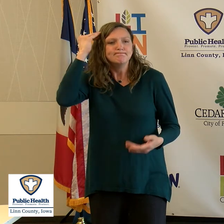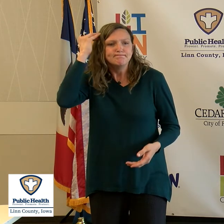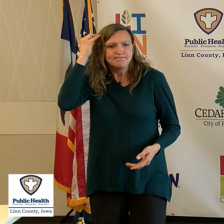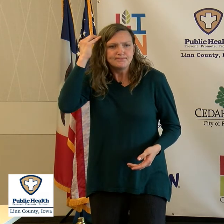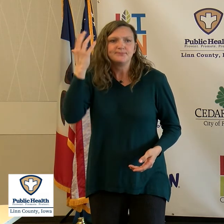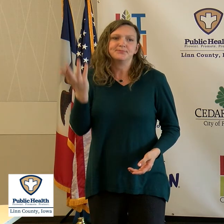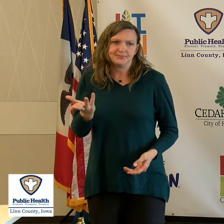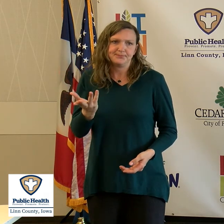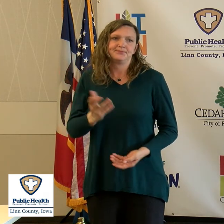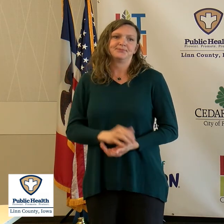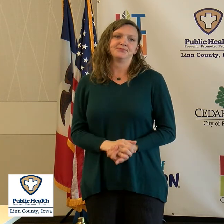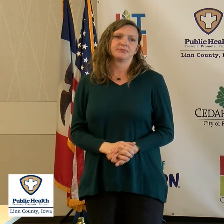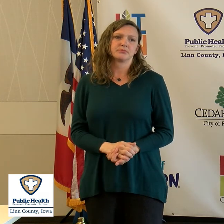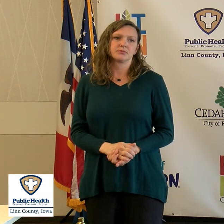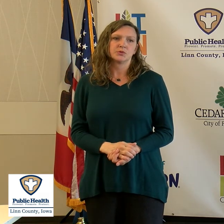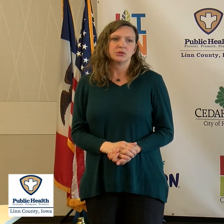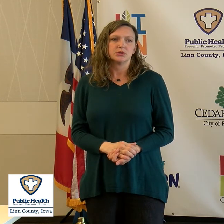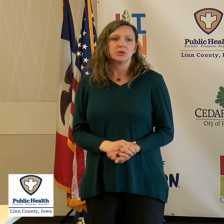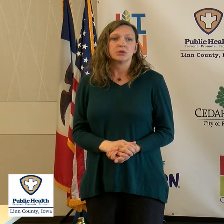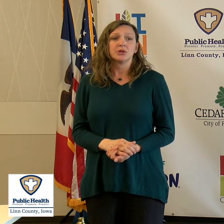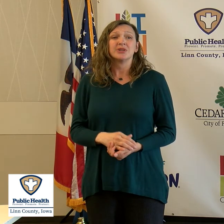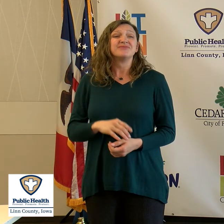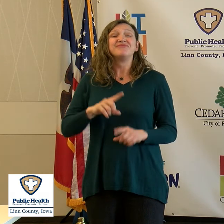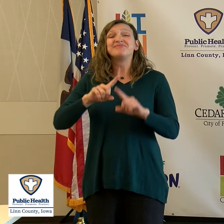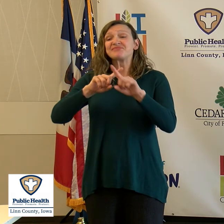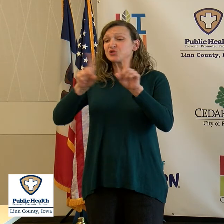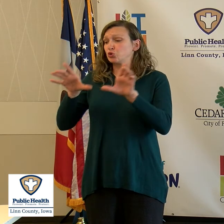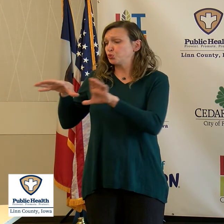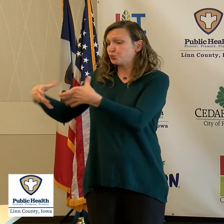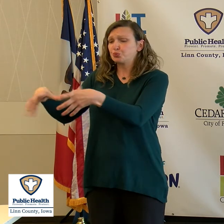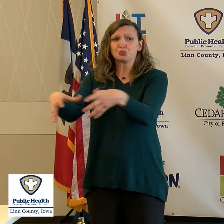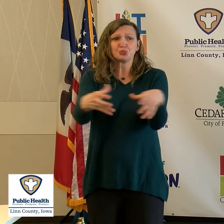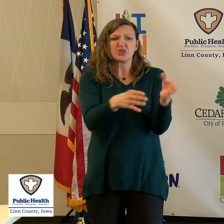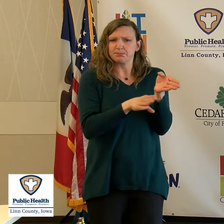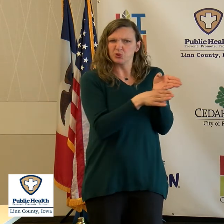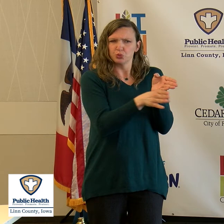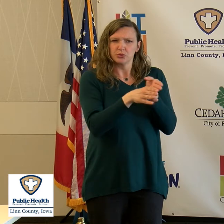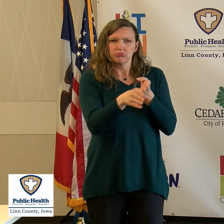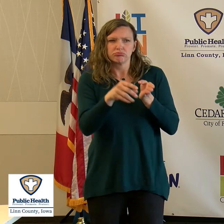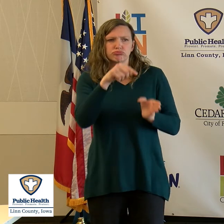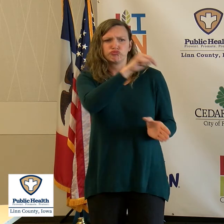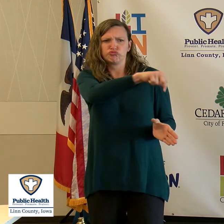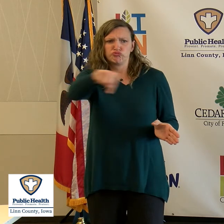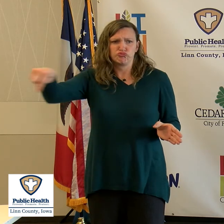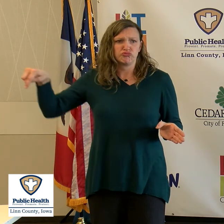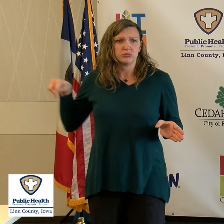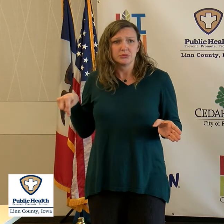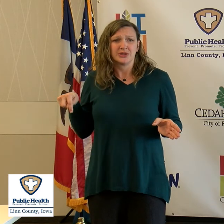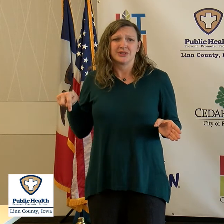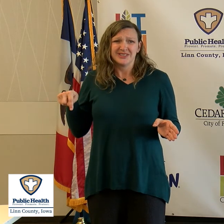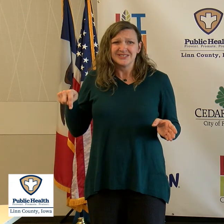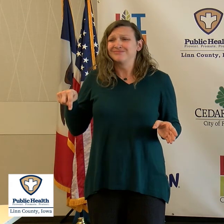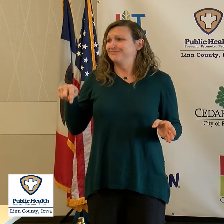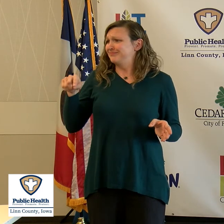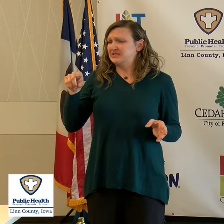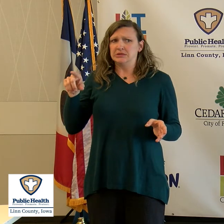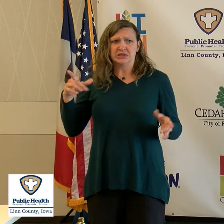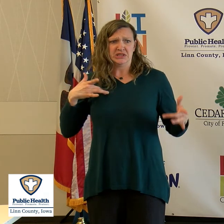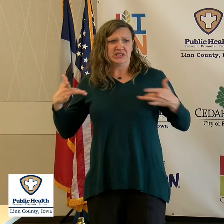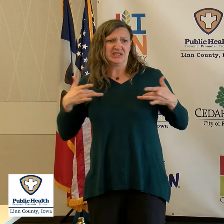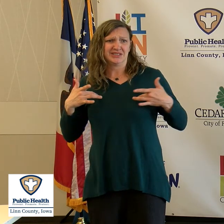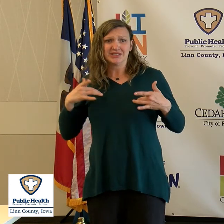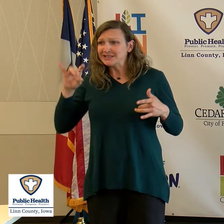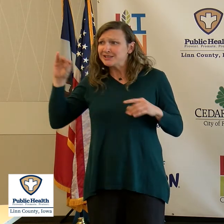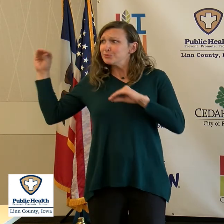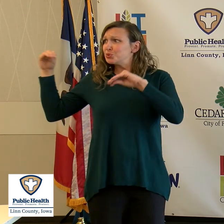disproportionately impacted by COVID-19. These facts are sad but undeniable. So now